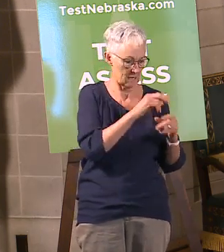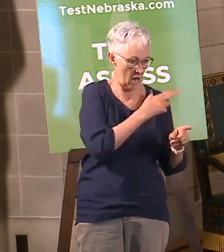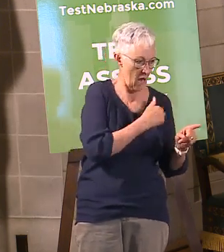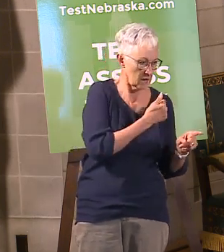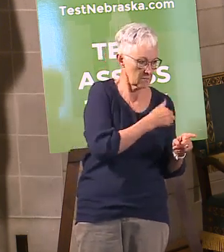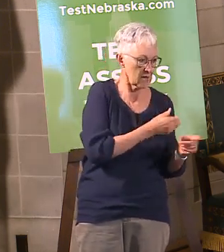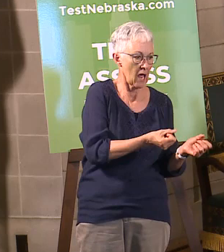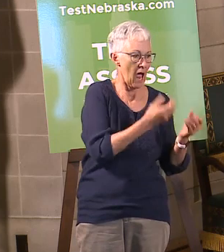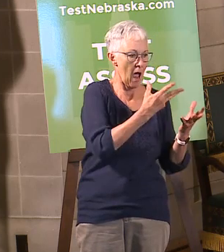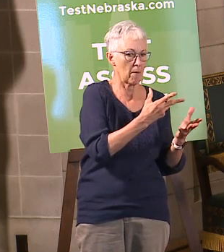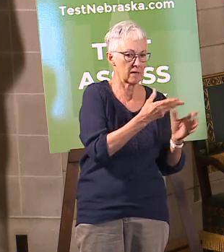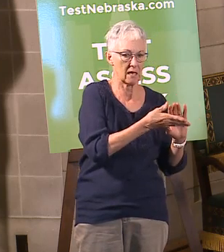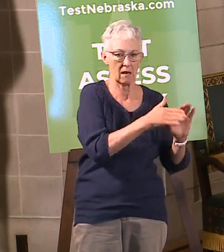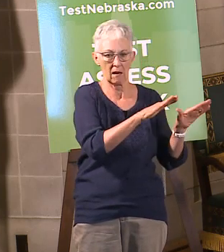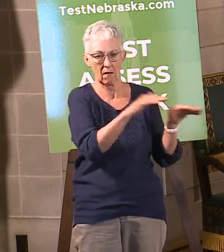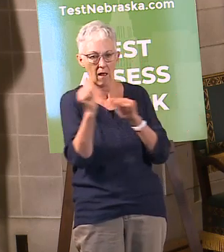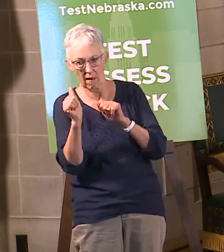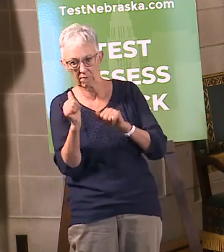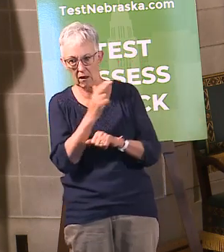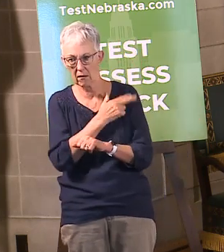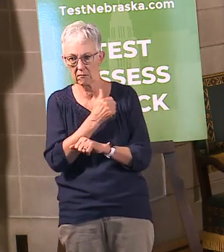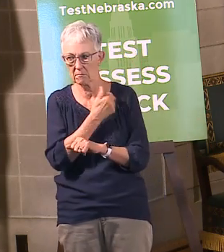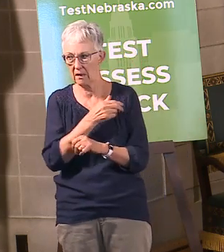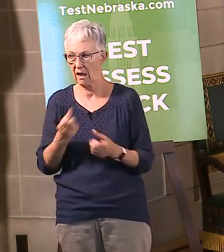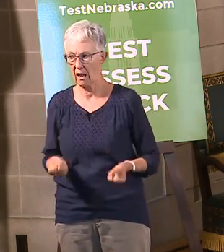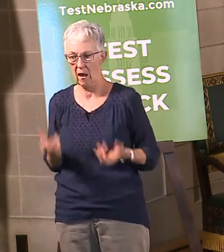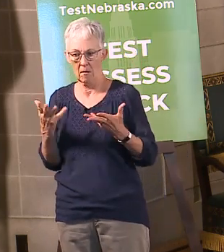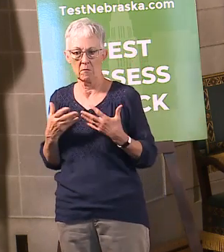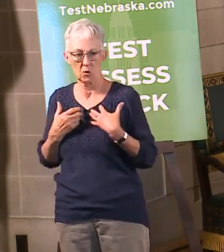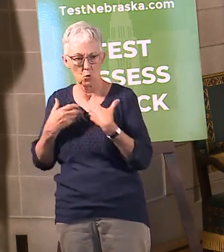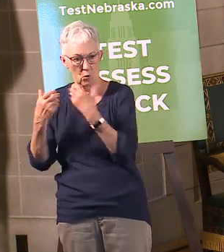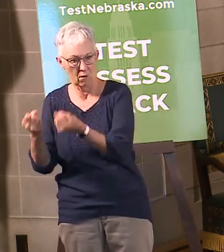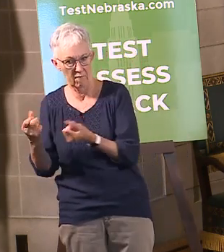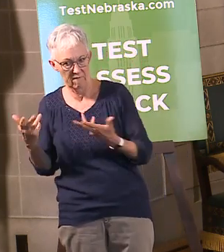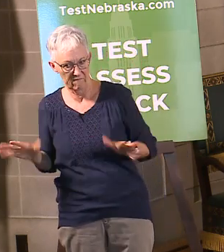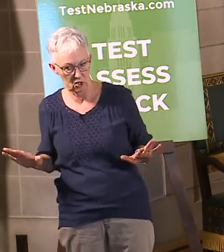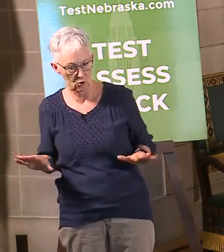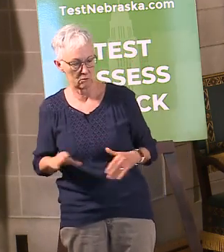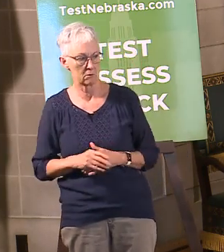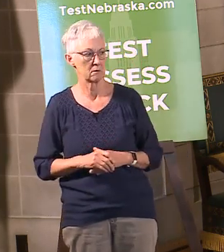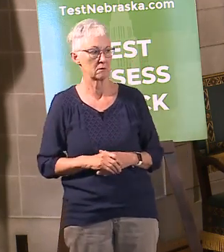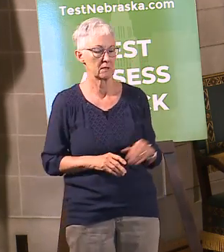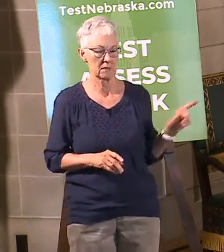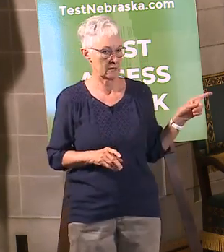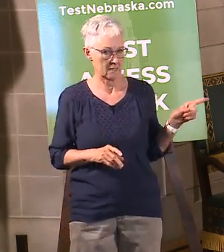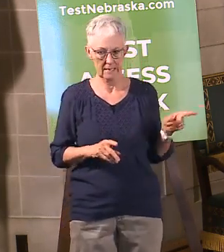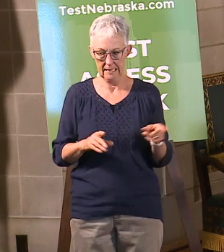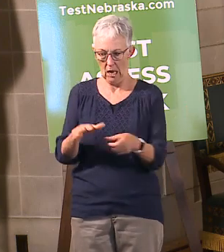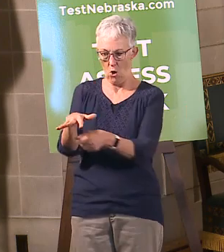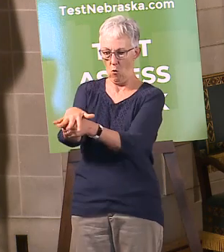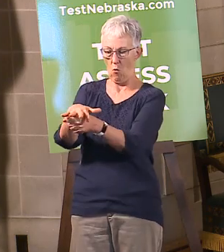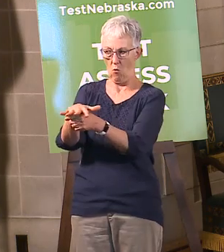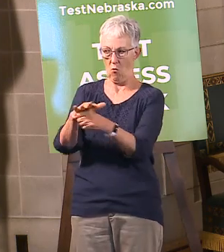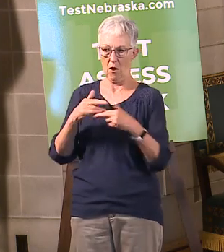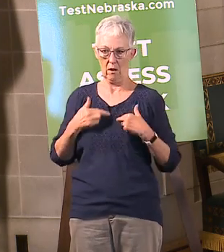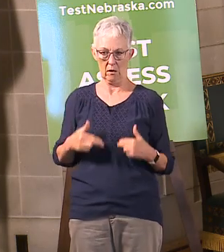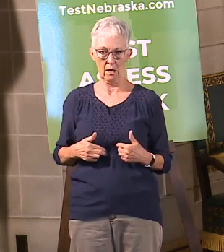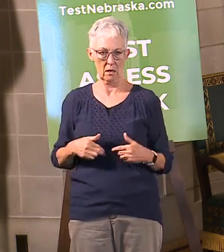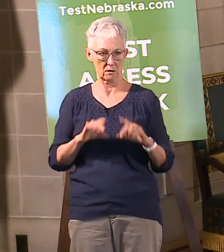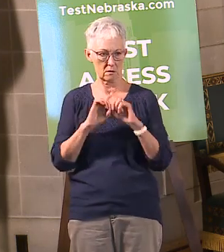Nebraska? So again, this is just about what the local health departments have been doing with regard to collecting